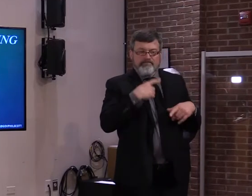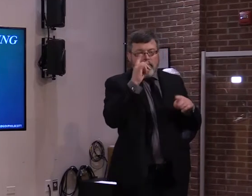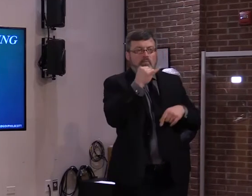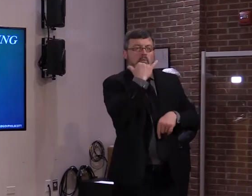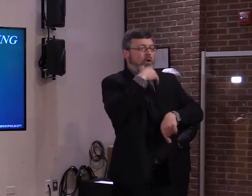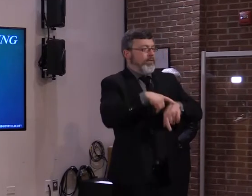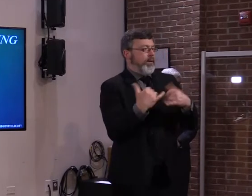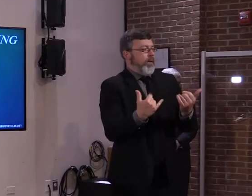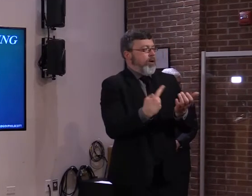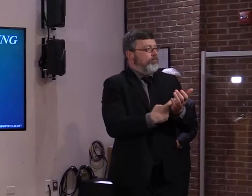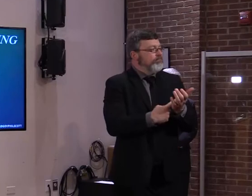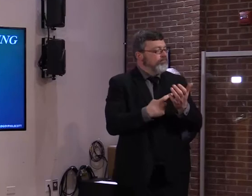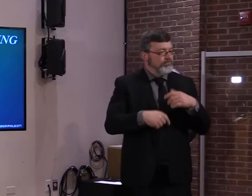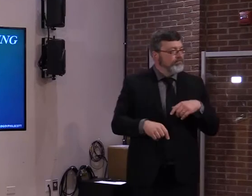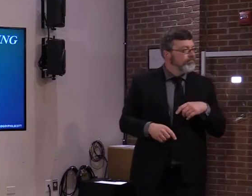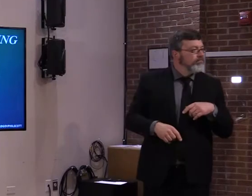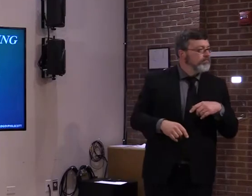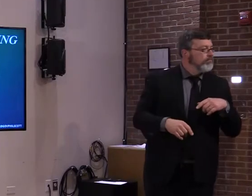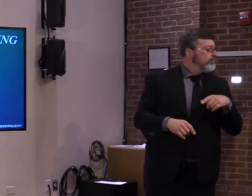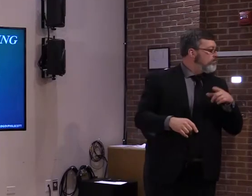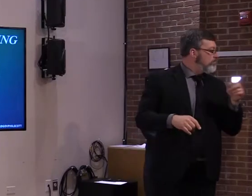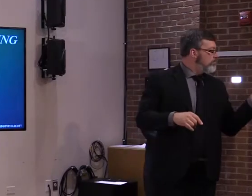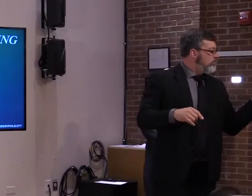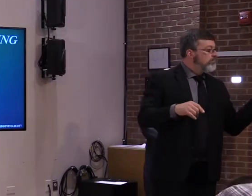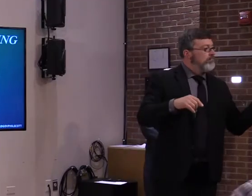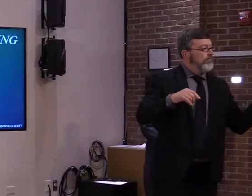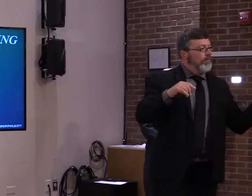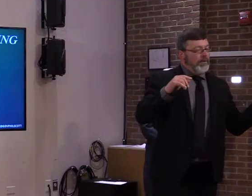I ask maybe Secretary Smith about the